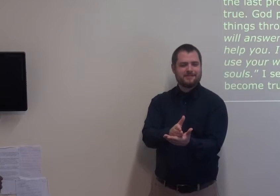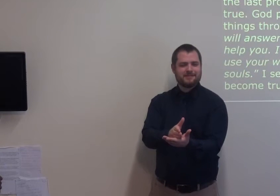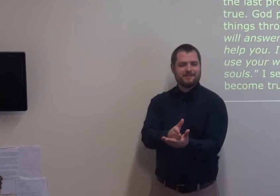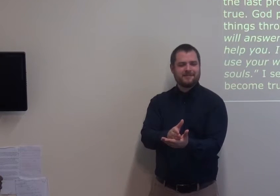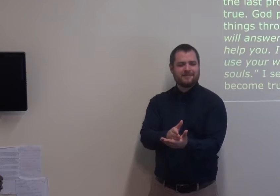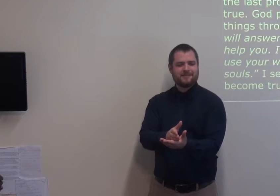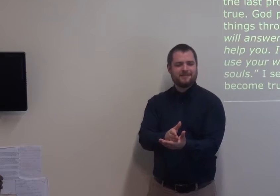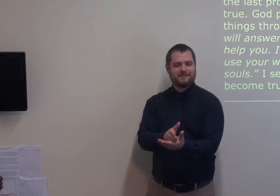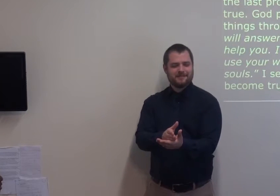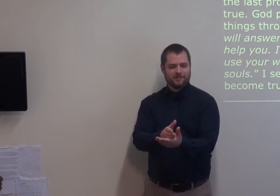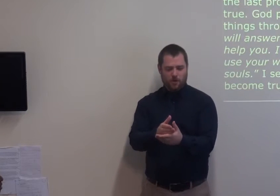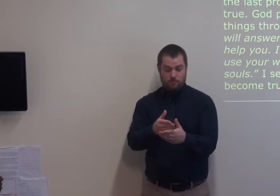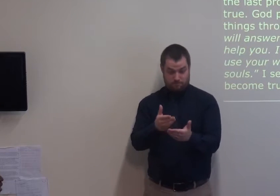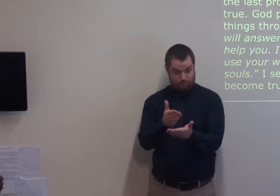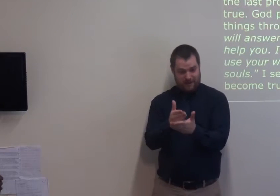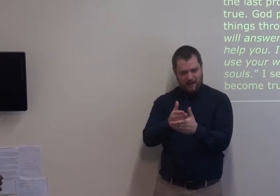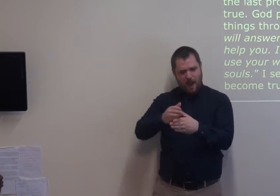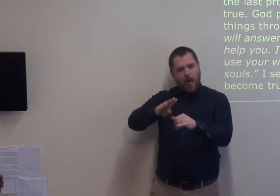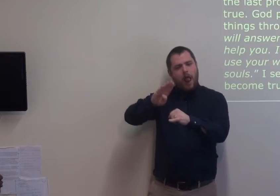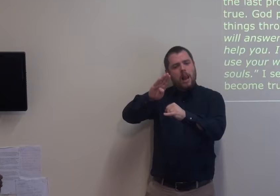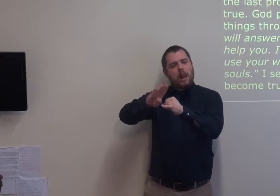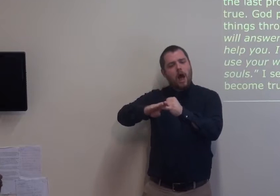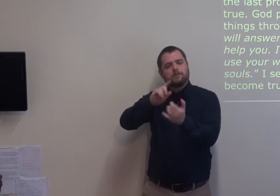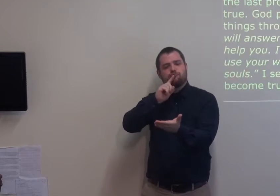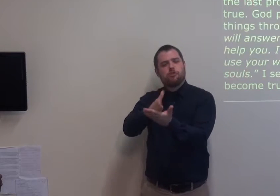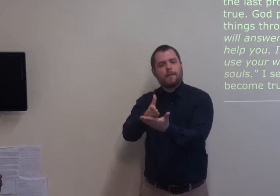This is the last promise that will come true.